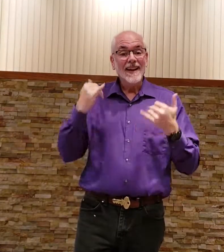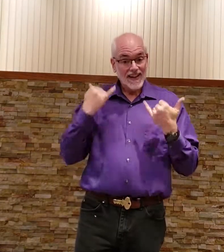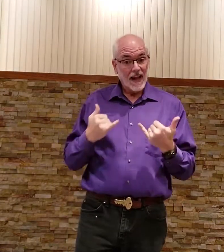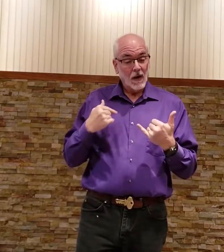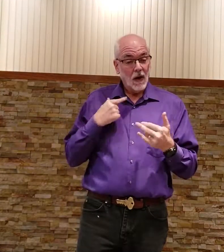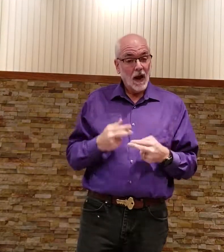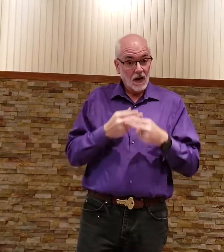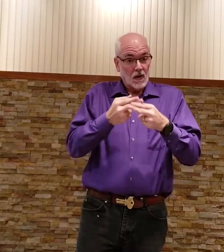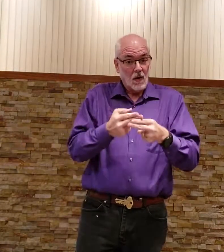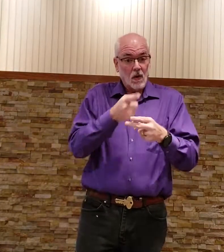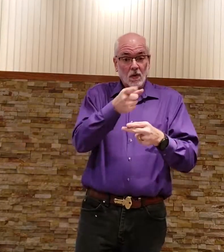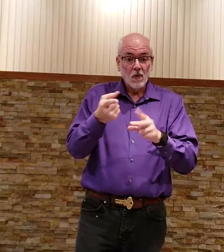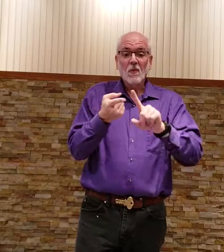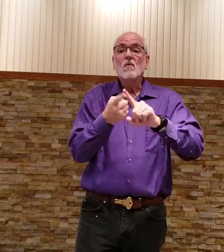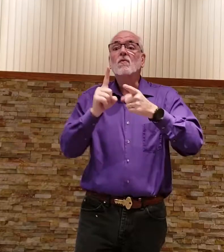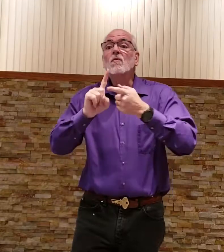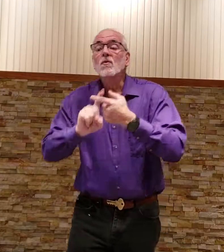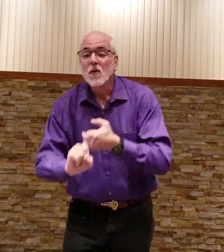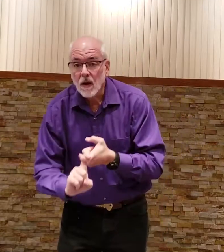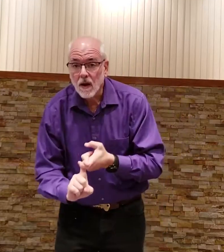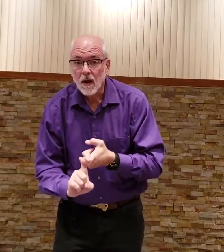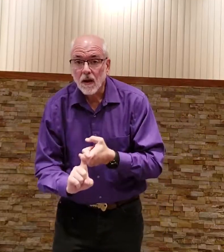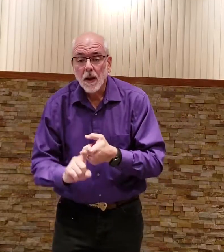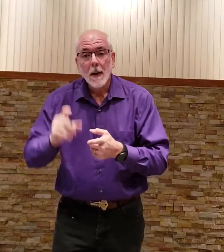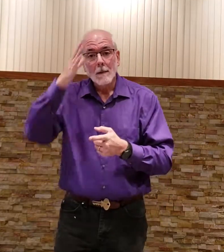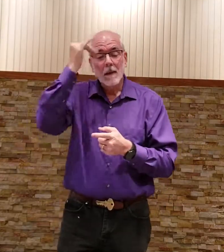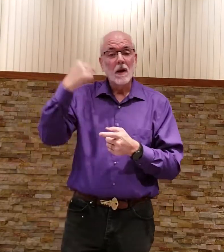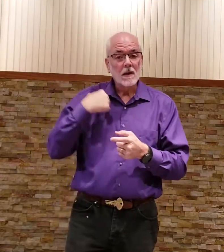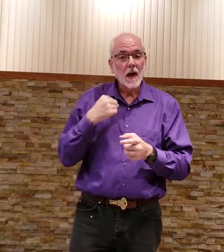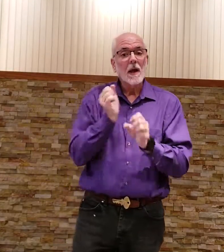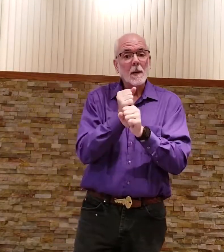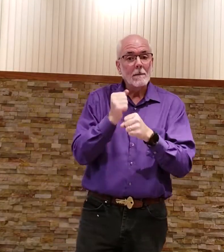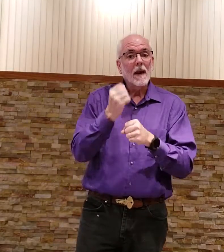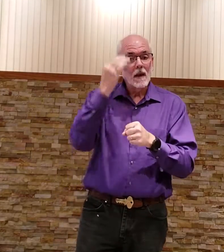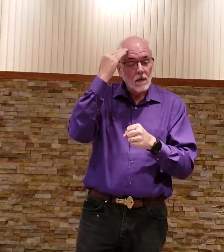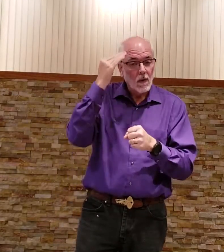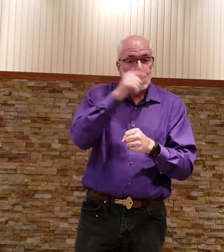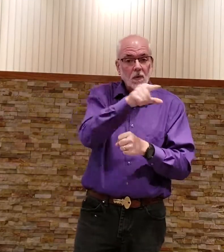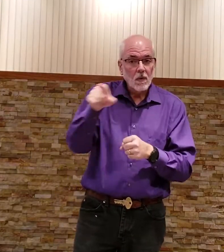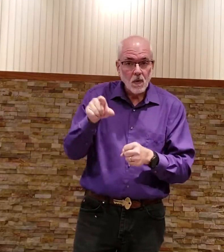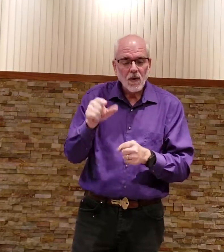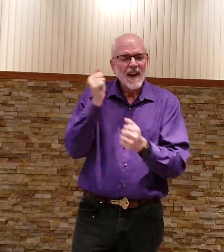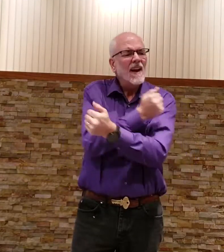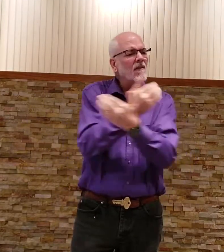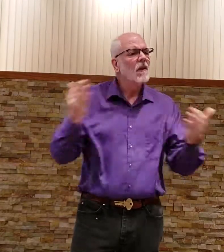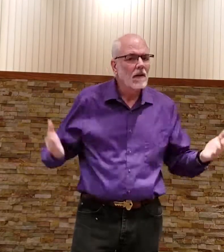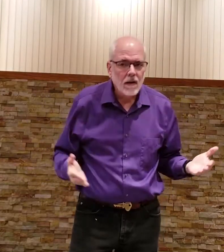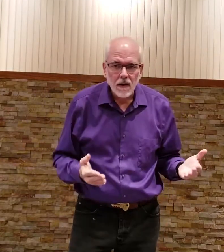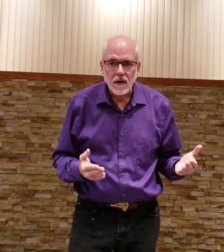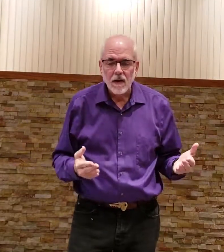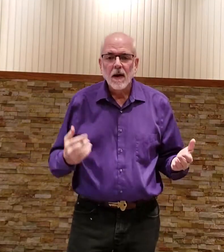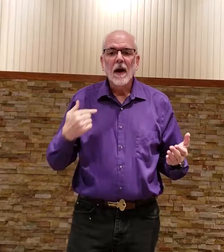you friends, because I have made known to you everything I heard from my